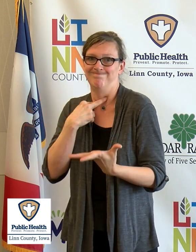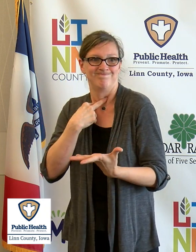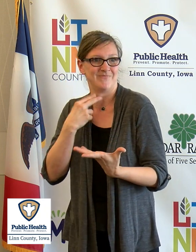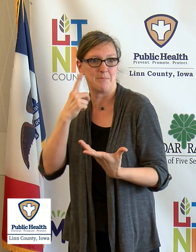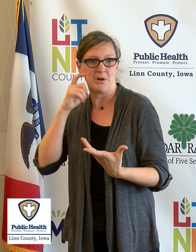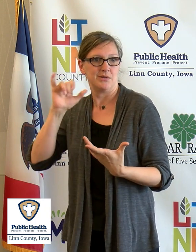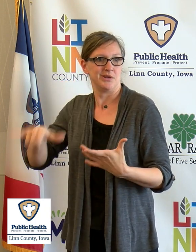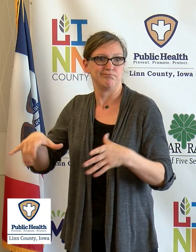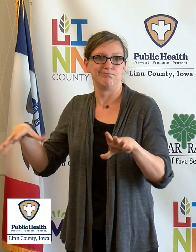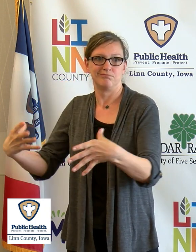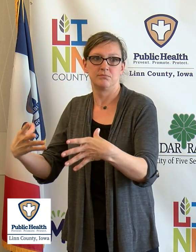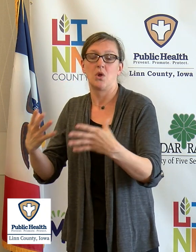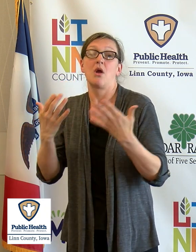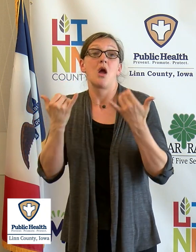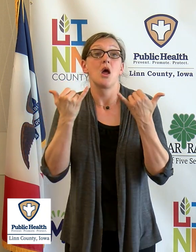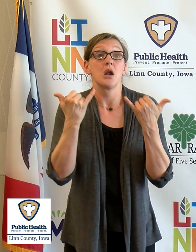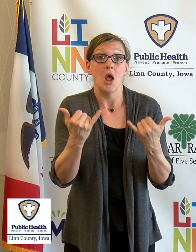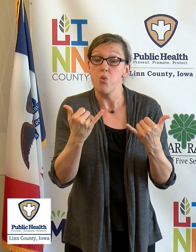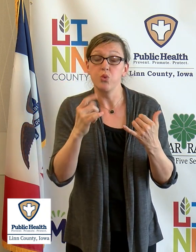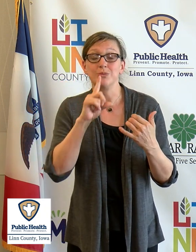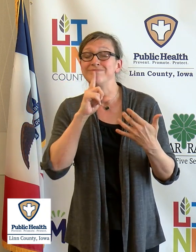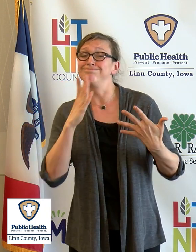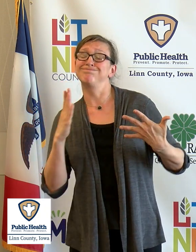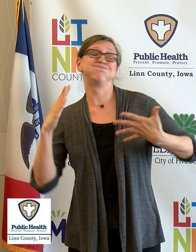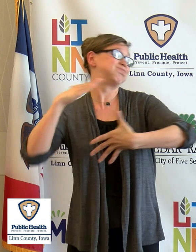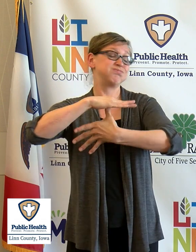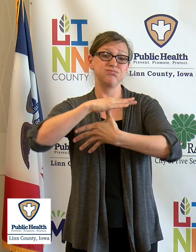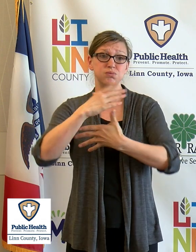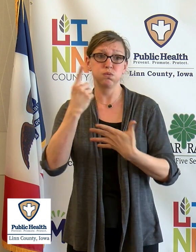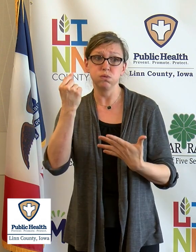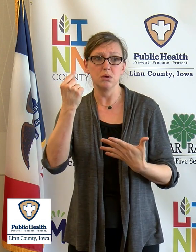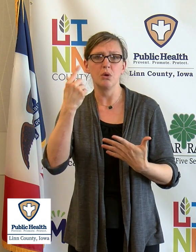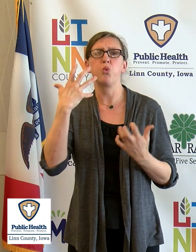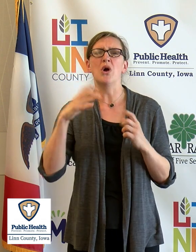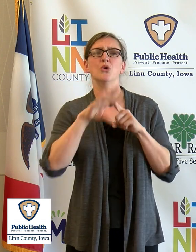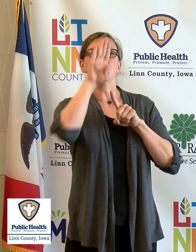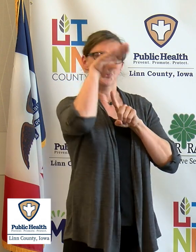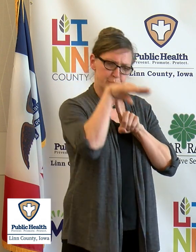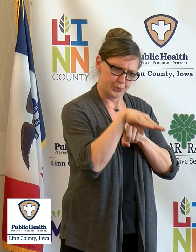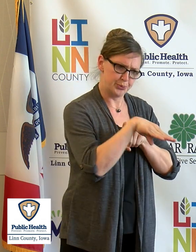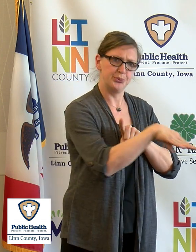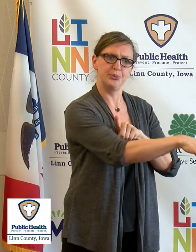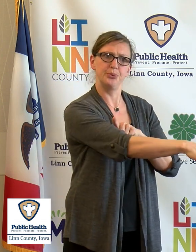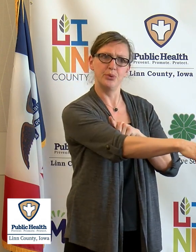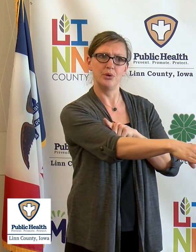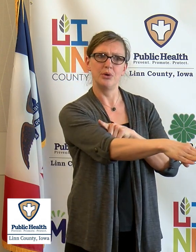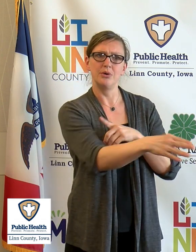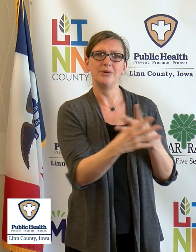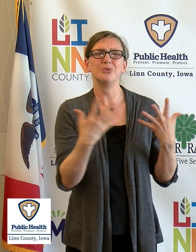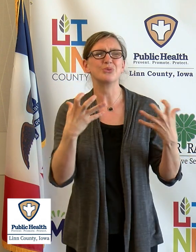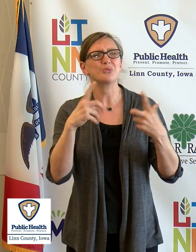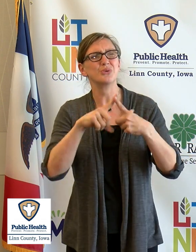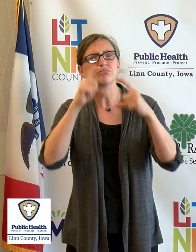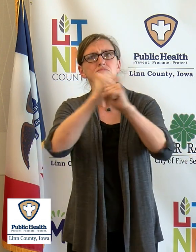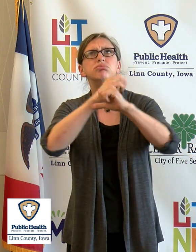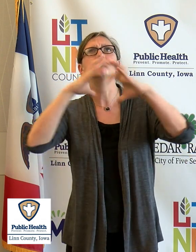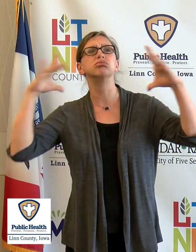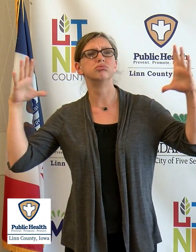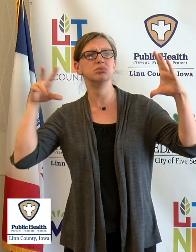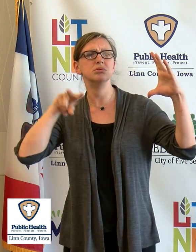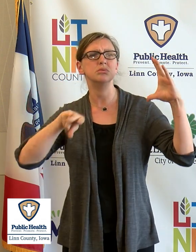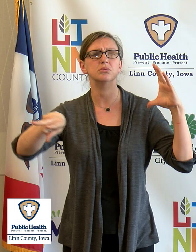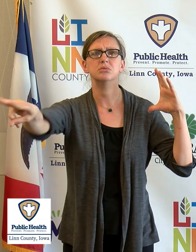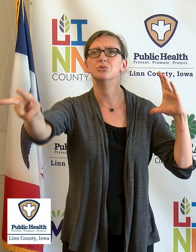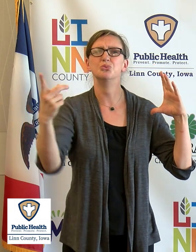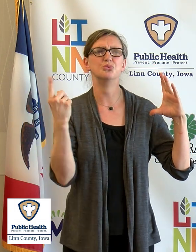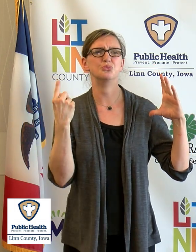we should also be thinking and planning for life after the surge and living with the virus in our community. So to